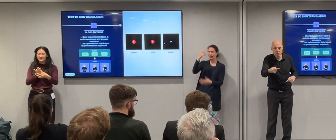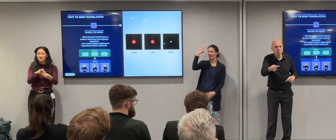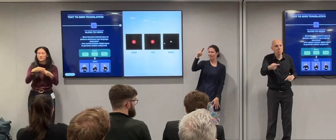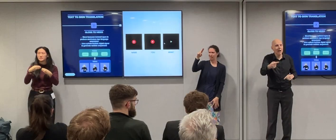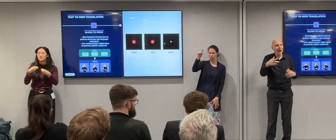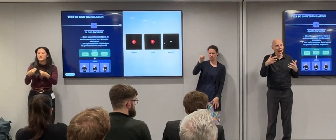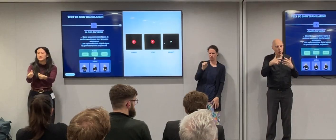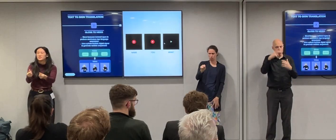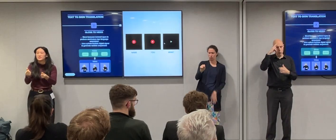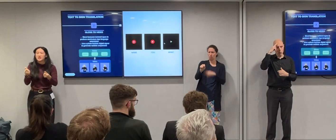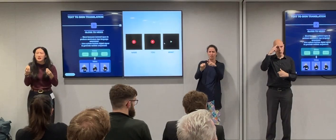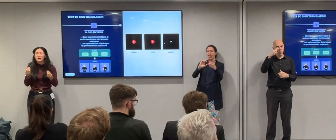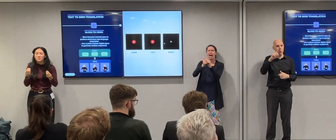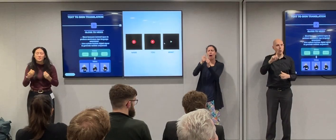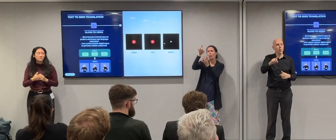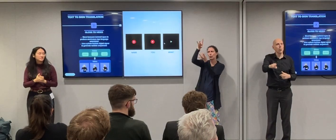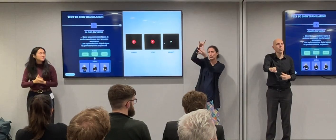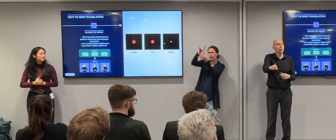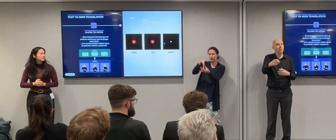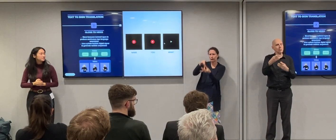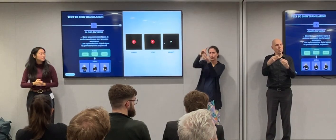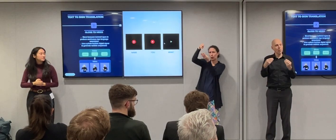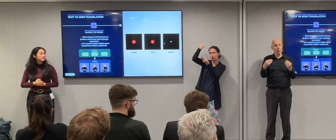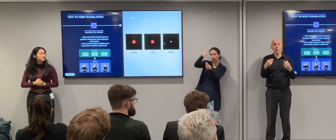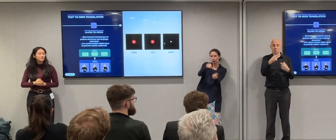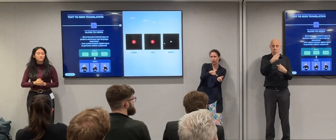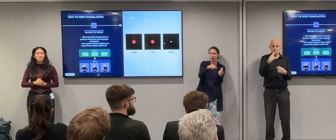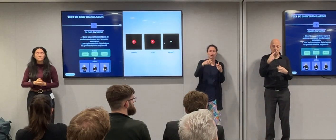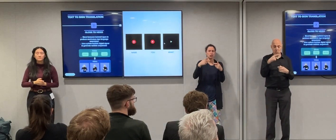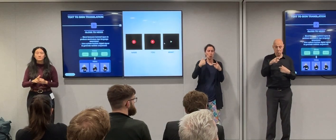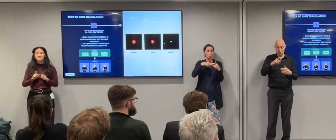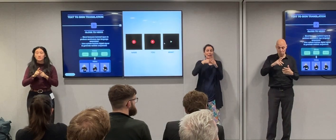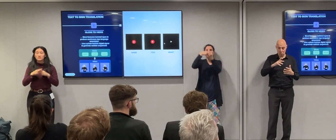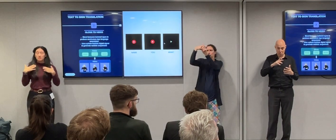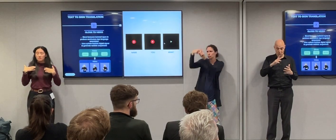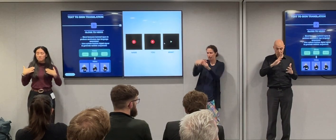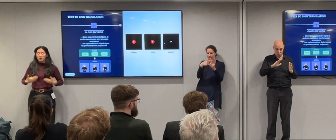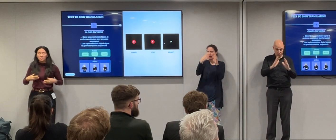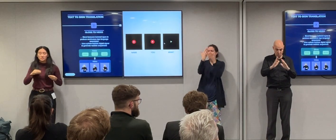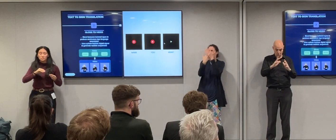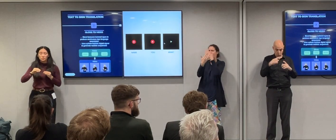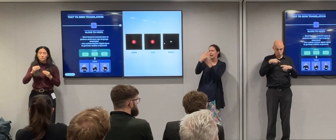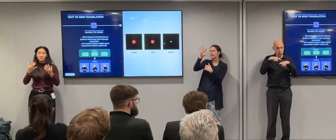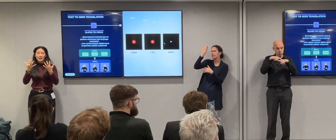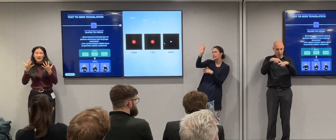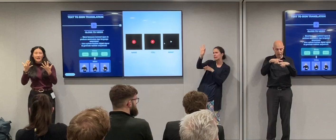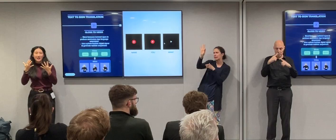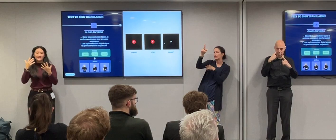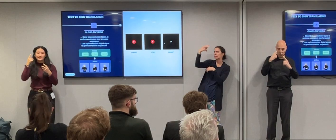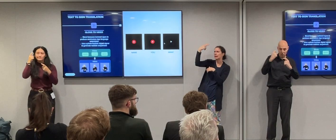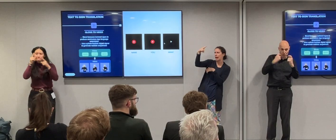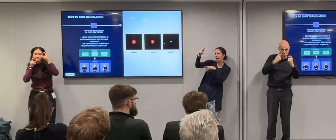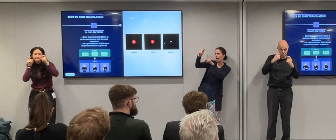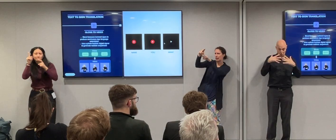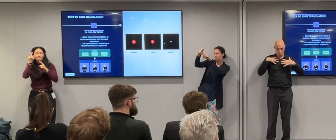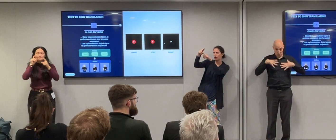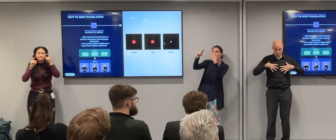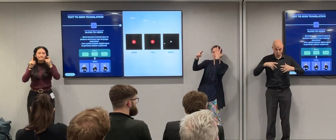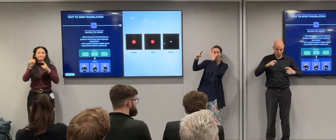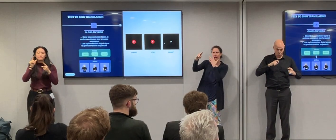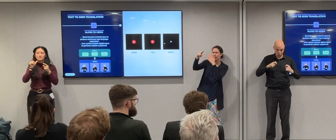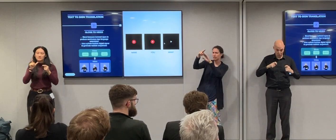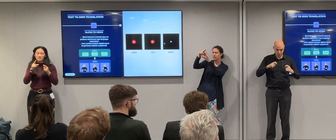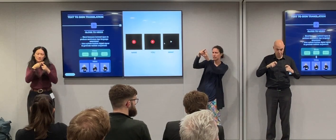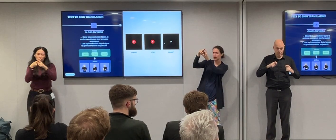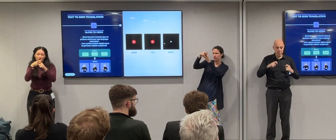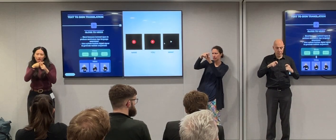nice? We track the body movements of those glosses, so the hand movements, the facial movements, the body movements, and